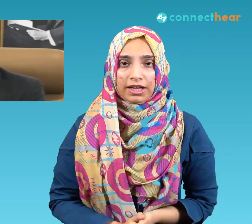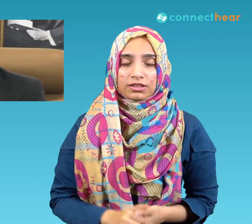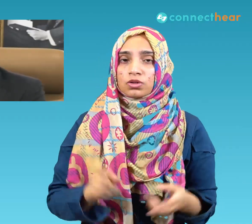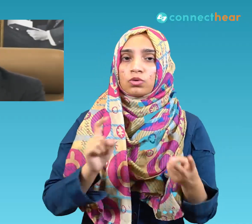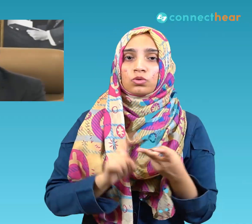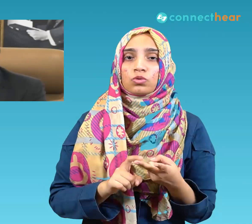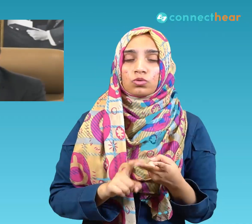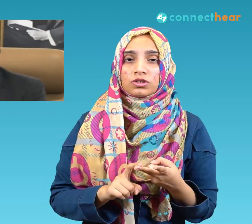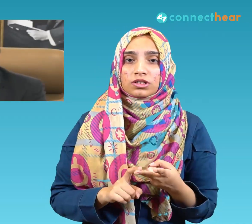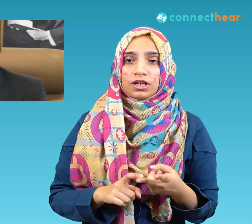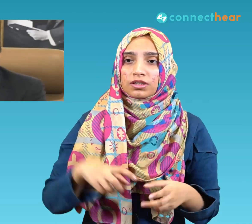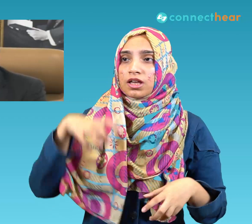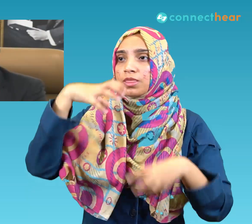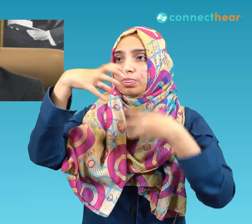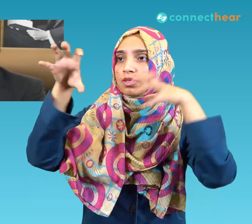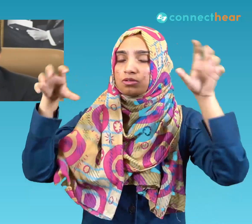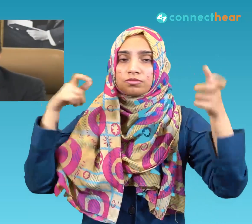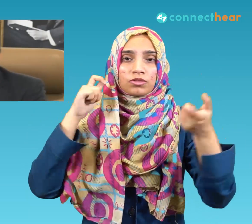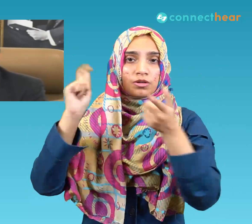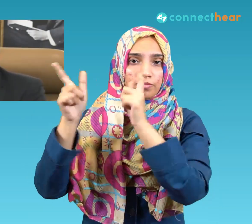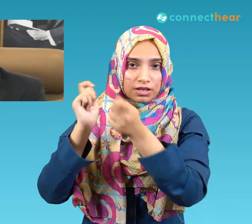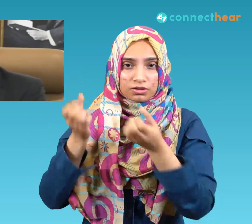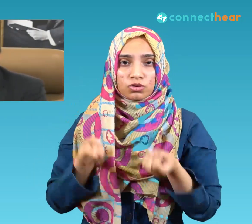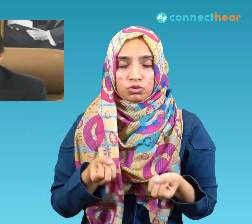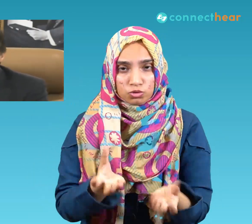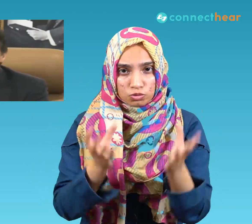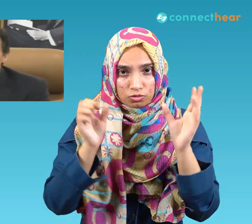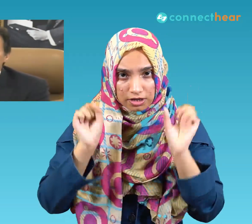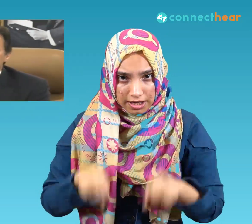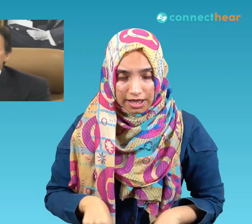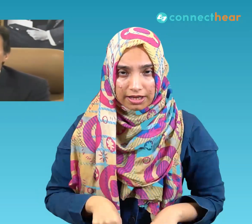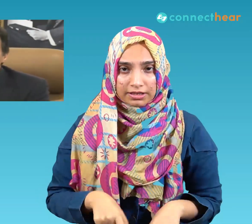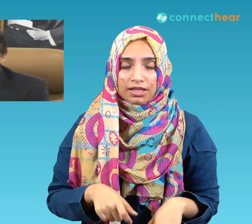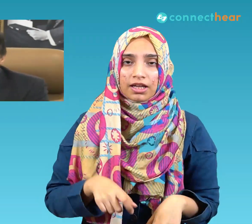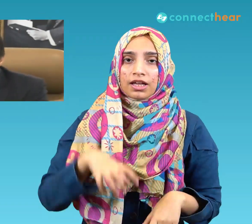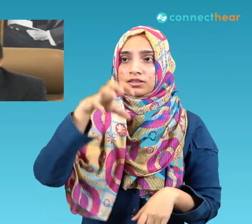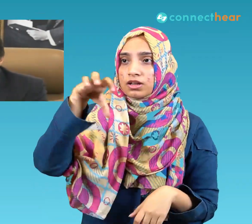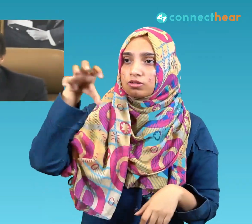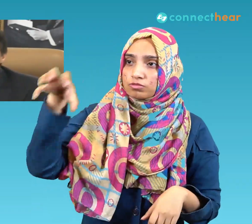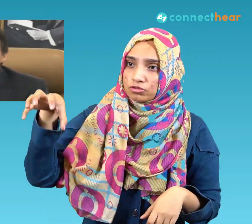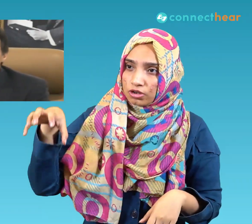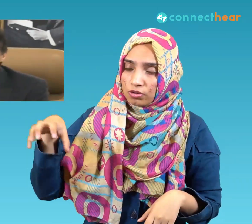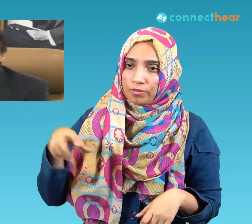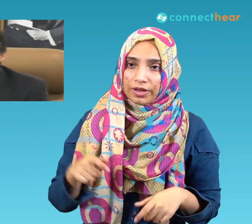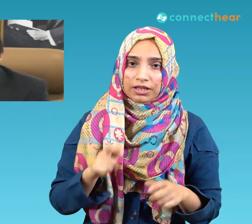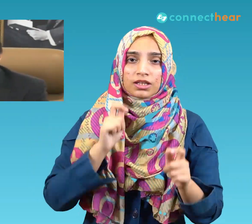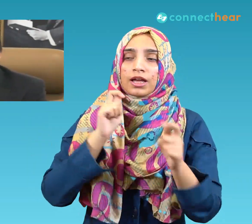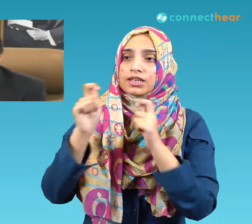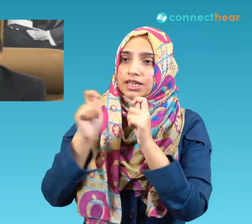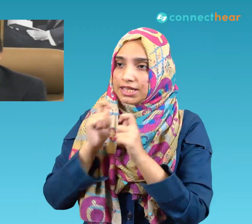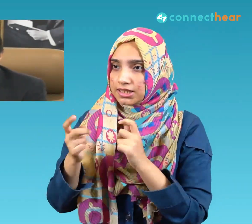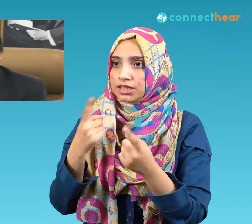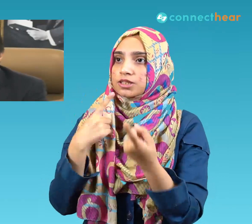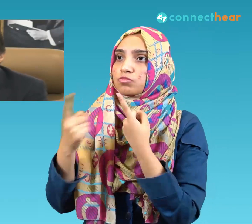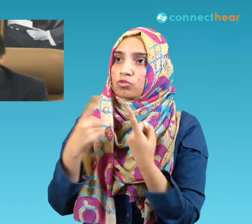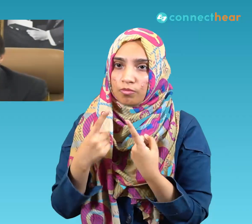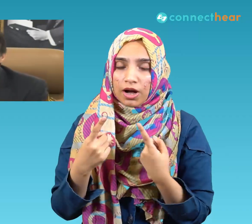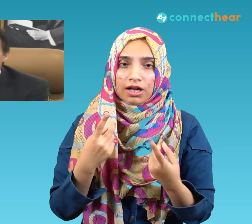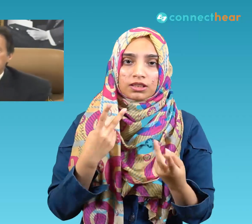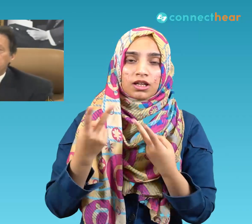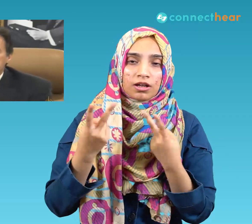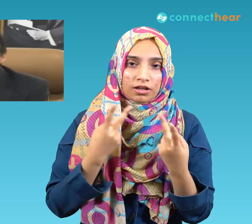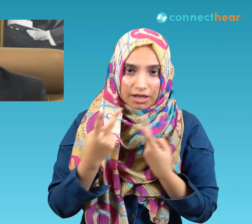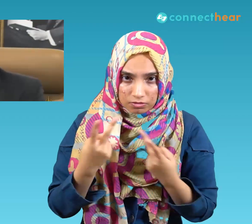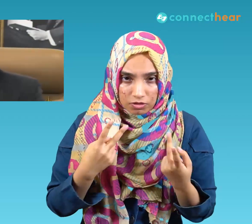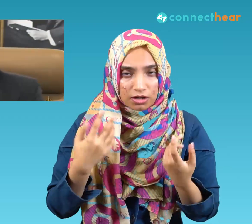our imports and trying to stimulate our exports, stimulate remittances into Pakistan, because that forms a considerable